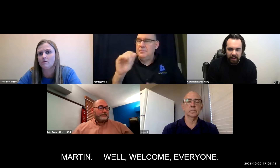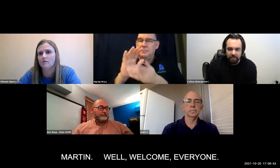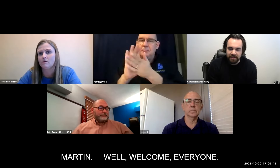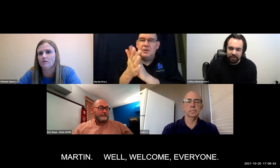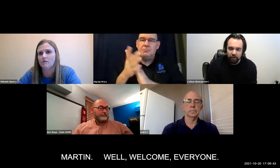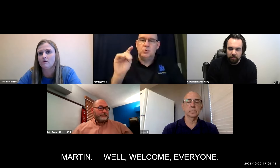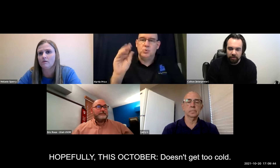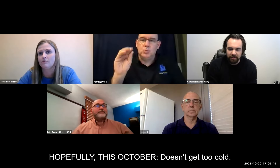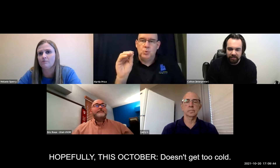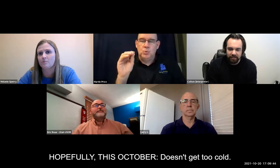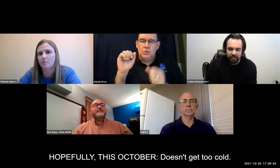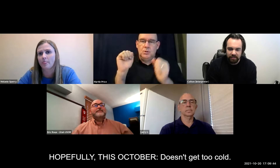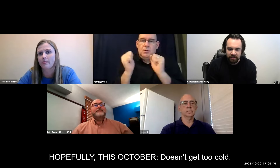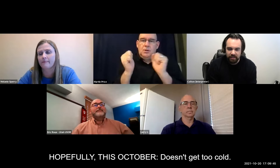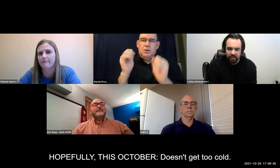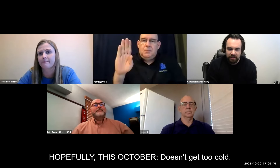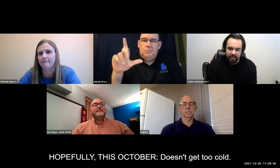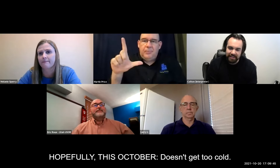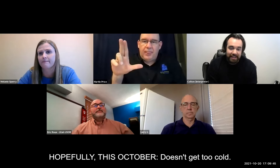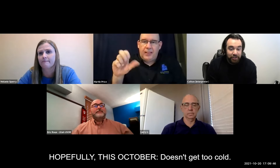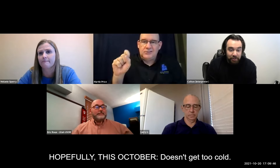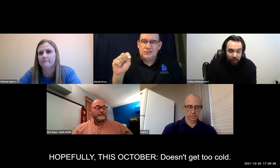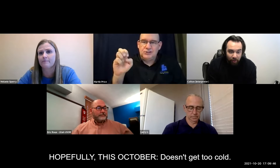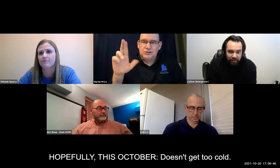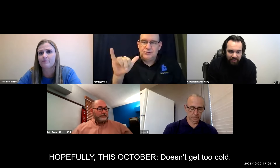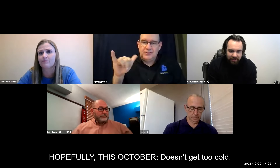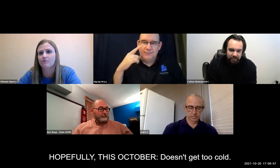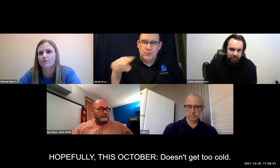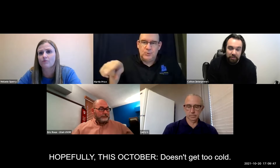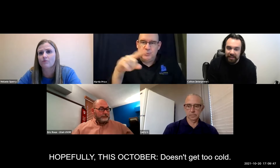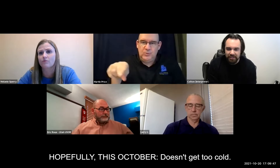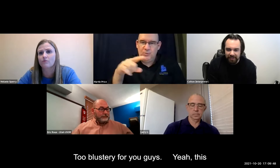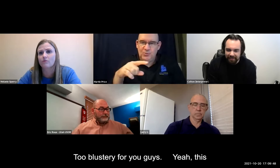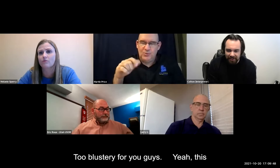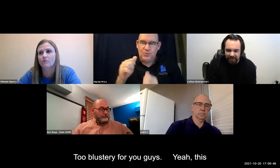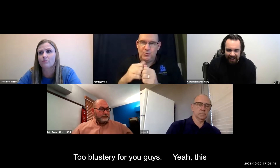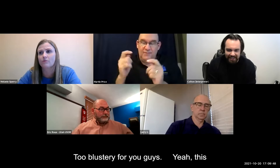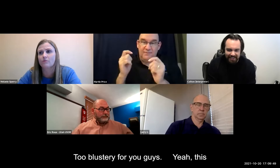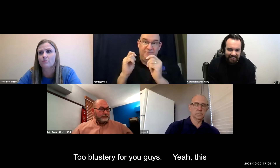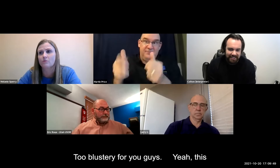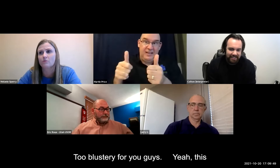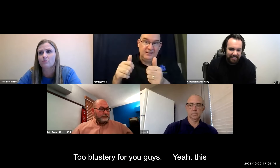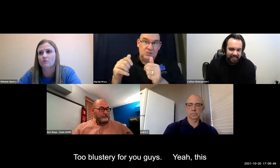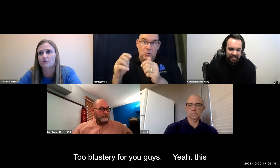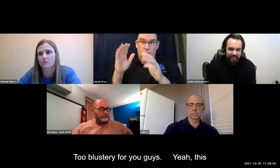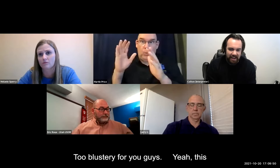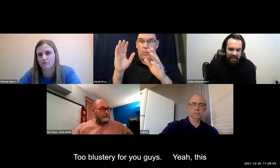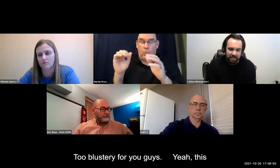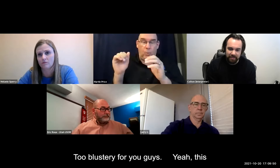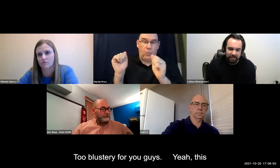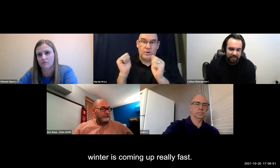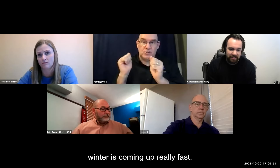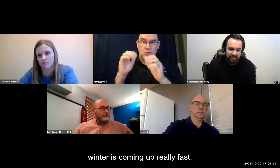Hopefully this October doesn't get too cold, too blustery for you guys.